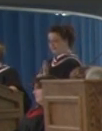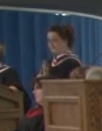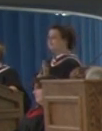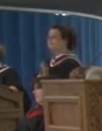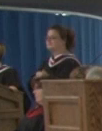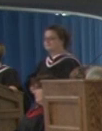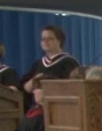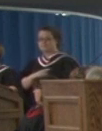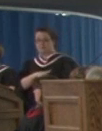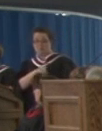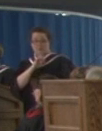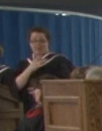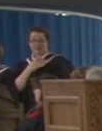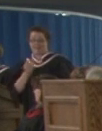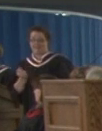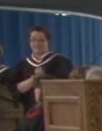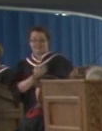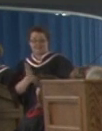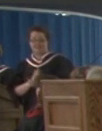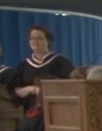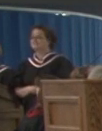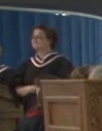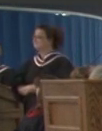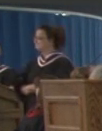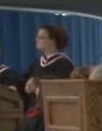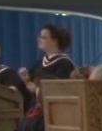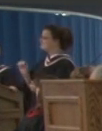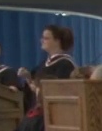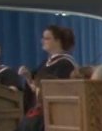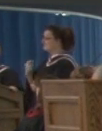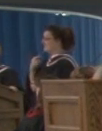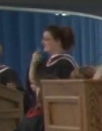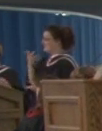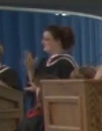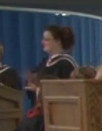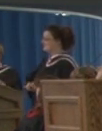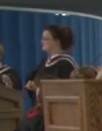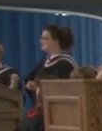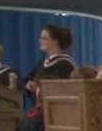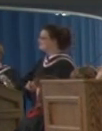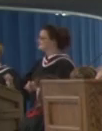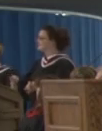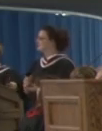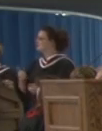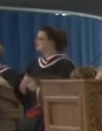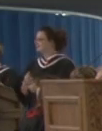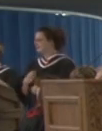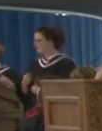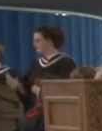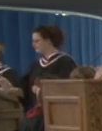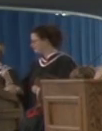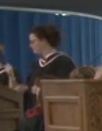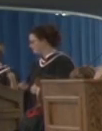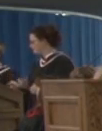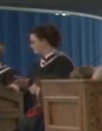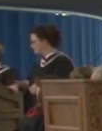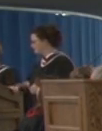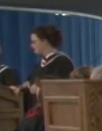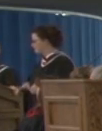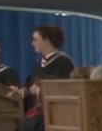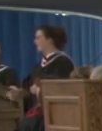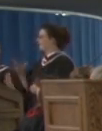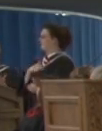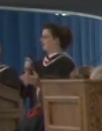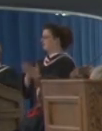"You really like everything." I said, "Yeah, I told you." So she opened her drawer, and she looked. She took my